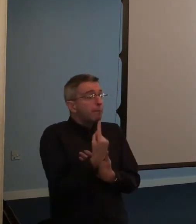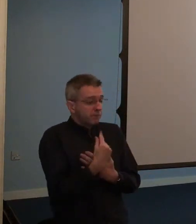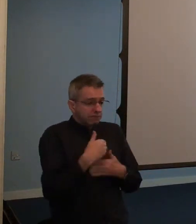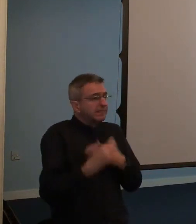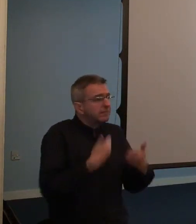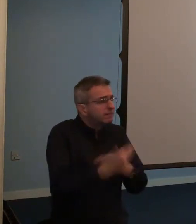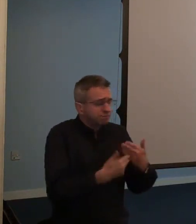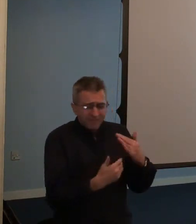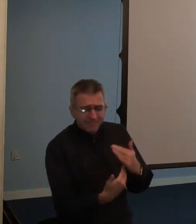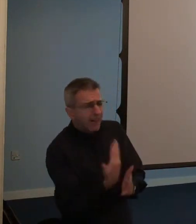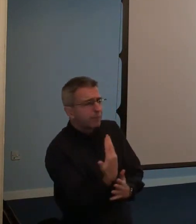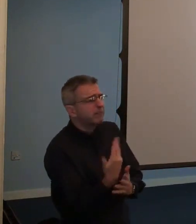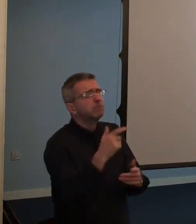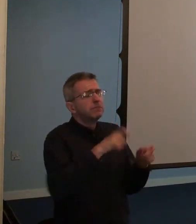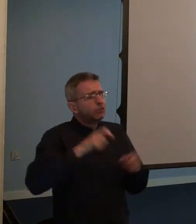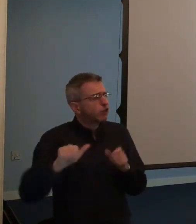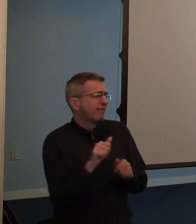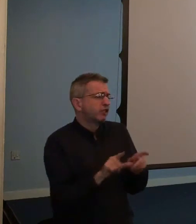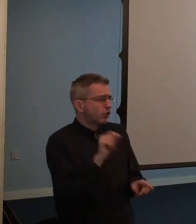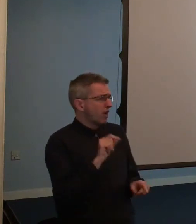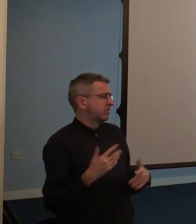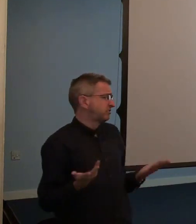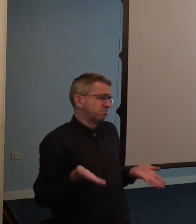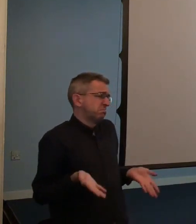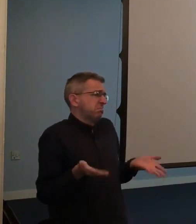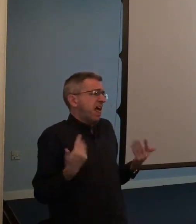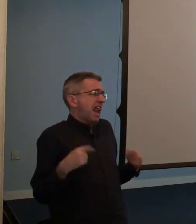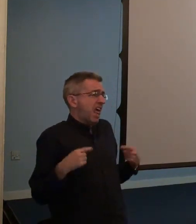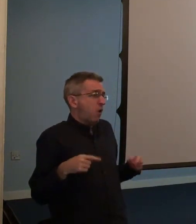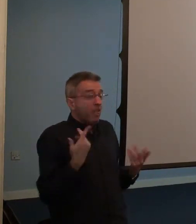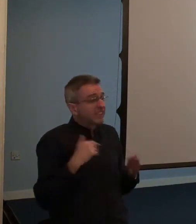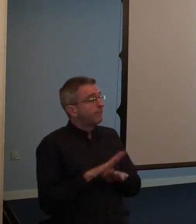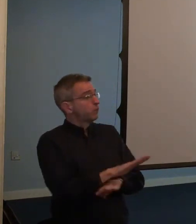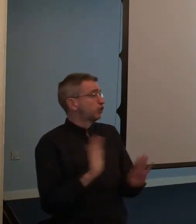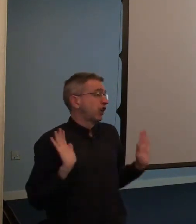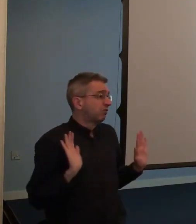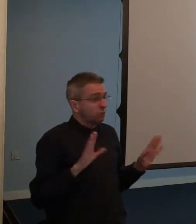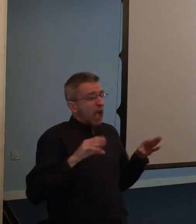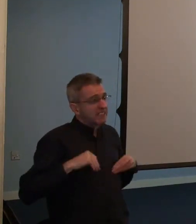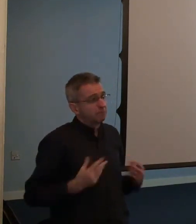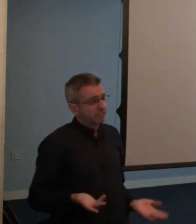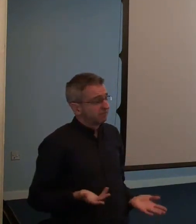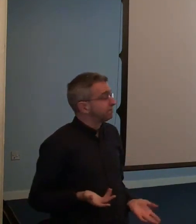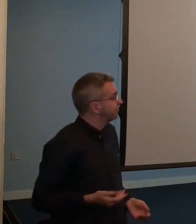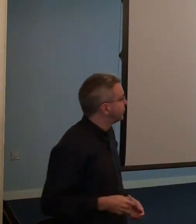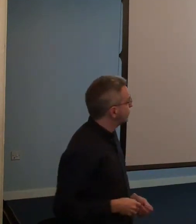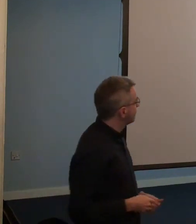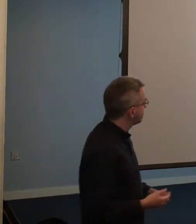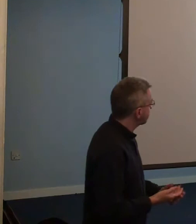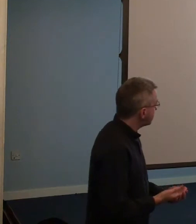is that it's up to people to choose. It's, you know, things will develop and that people should have the choice. They should be allowed to do that, and that that's the future and that we should